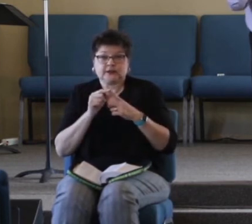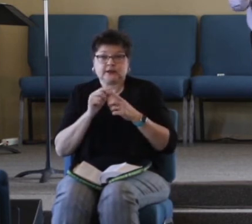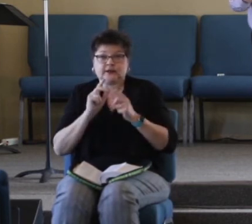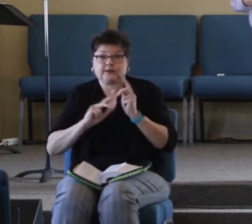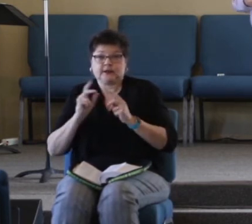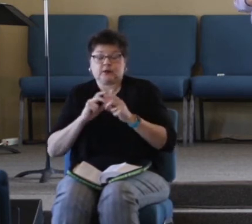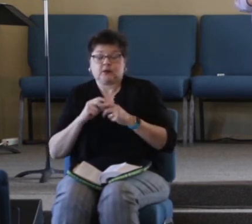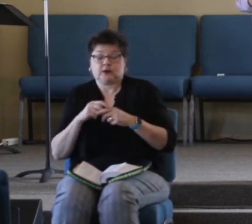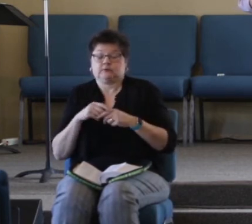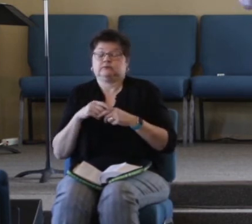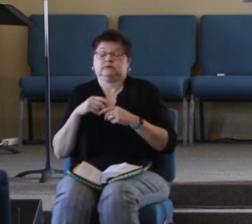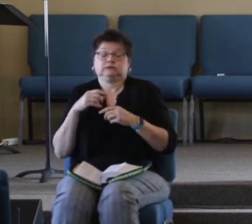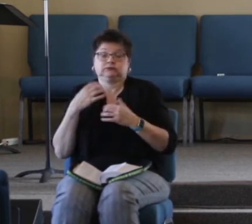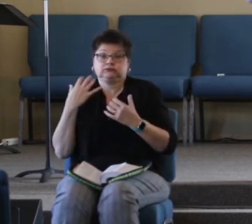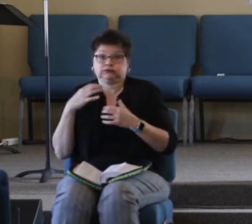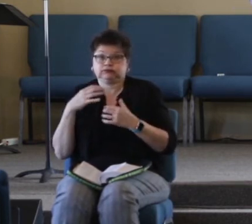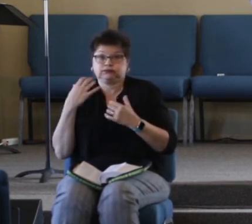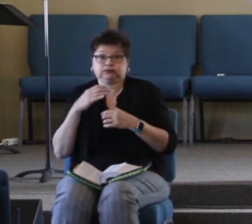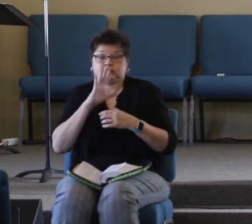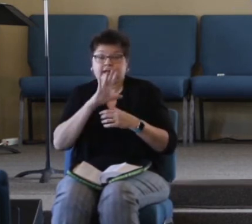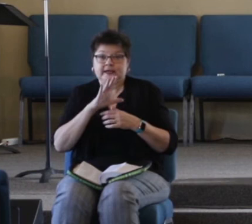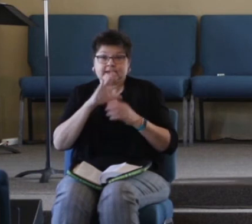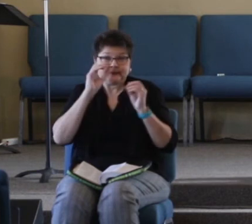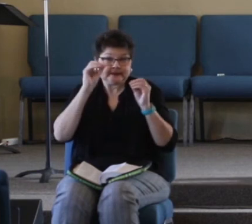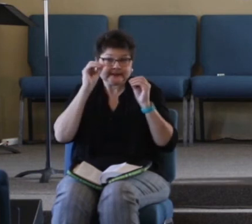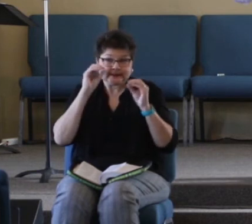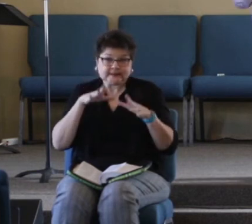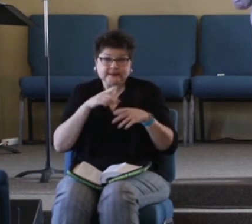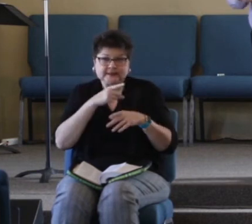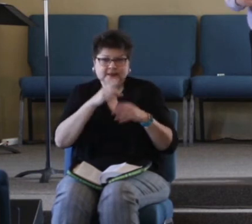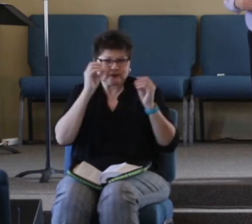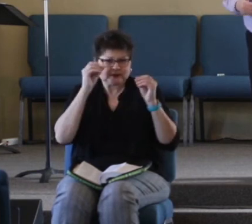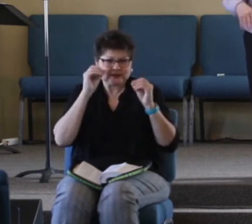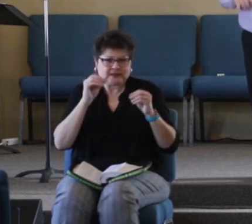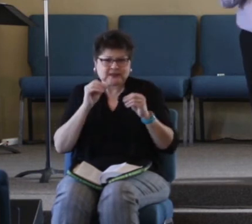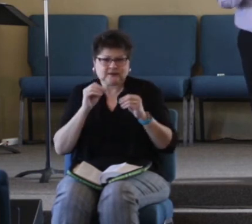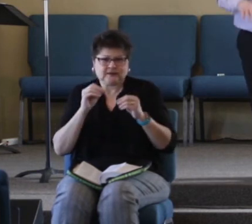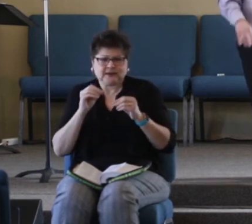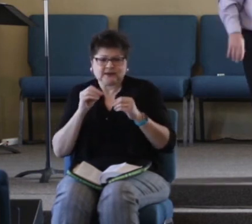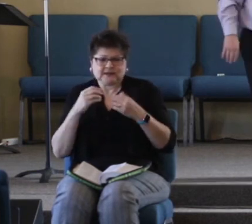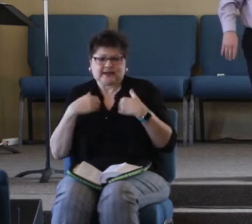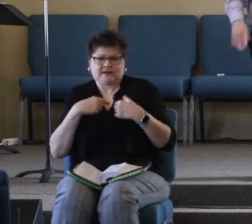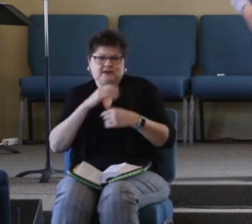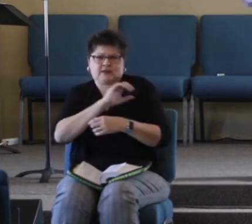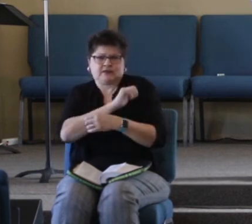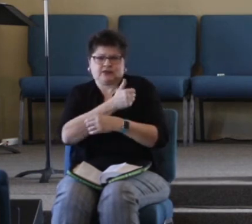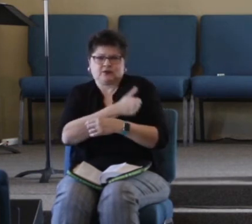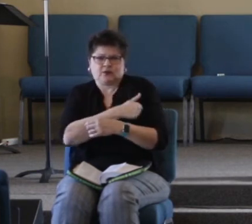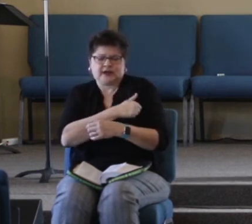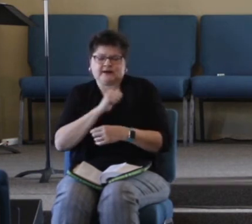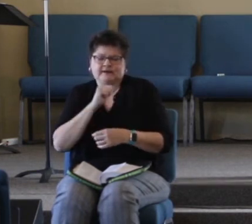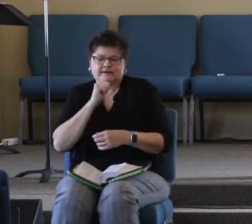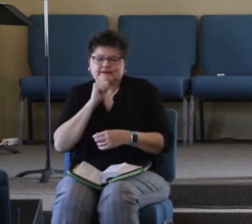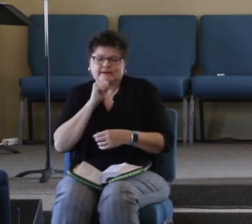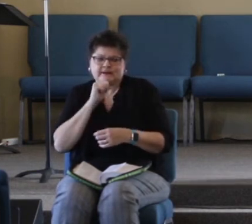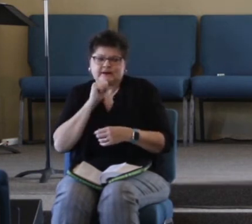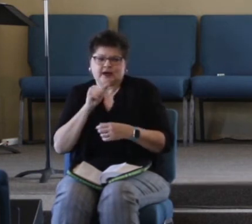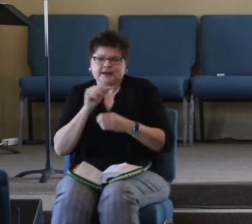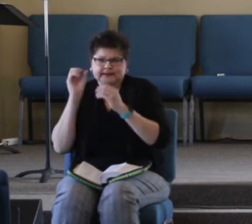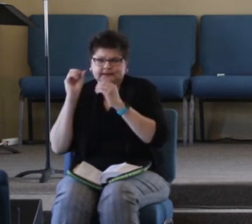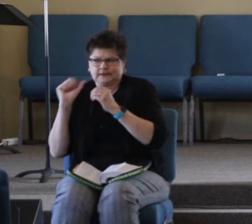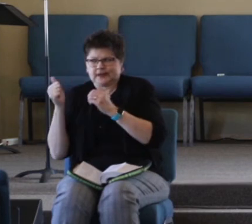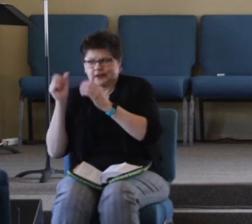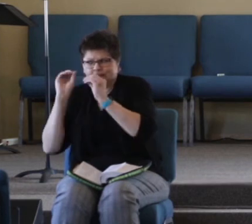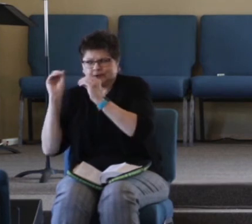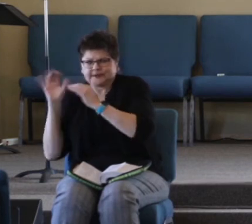amazed at his teaching, for he was teaching them as one having authority, not as the scribes, or not as the teachers,